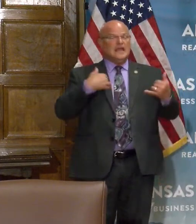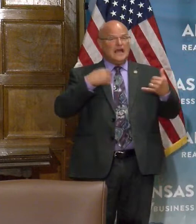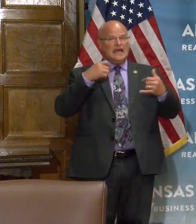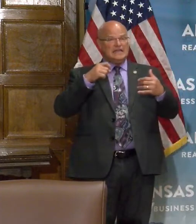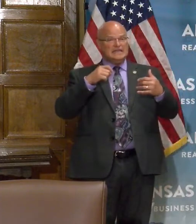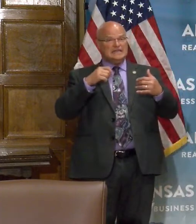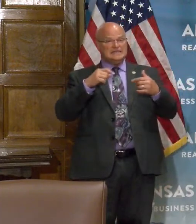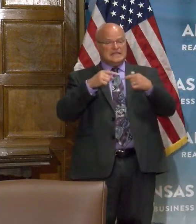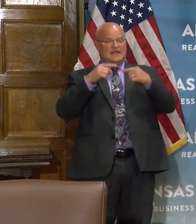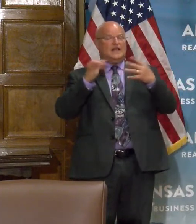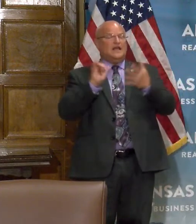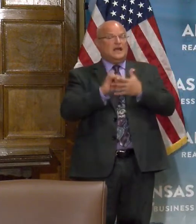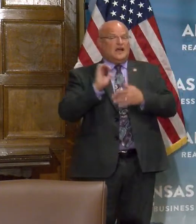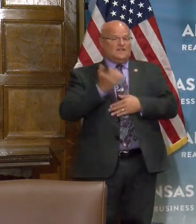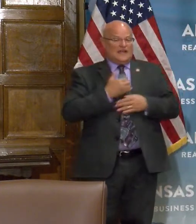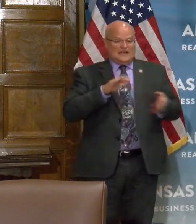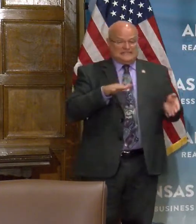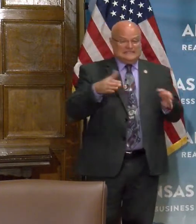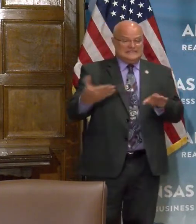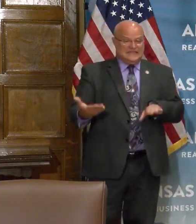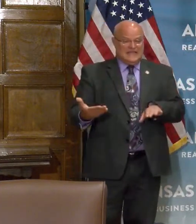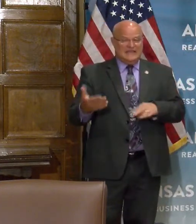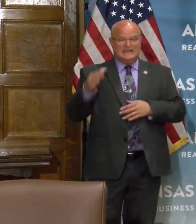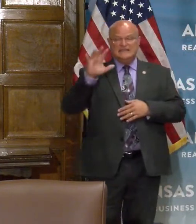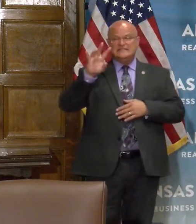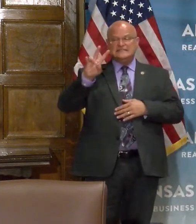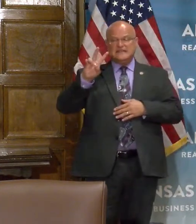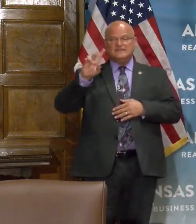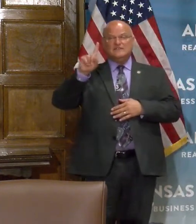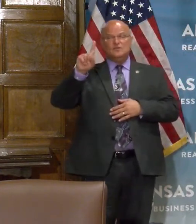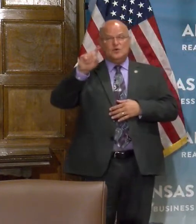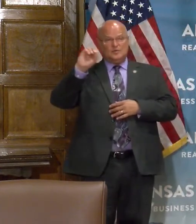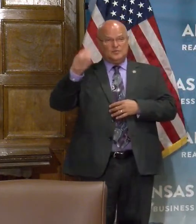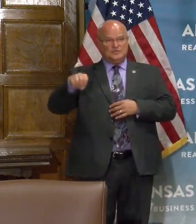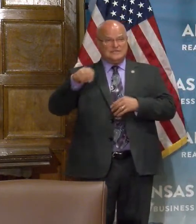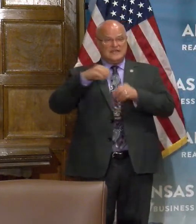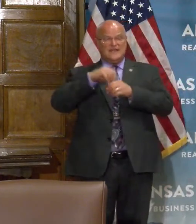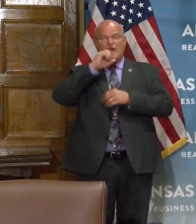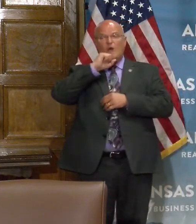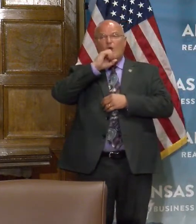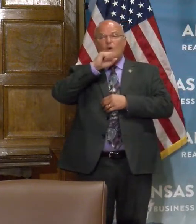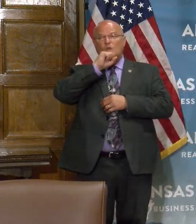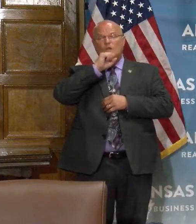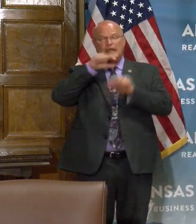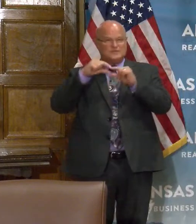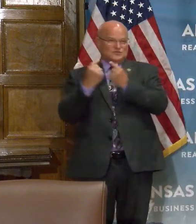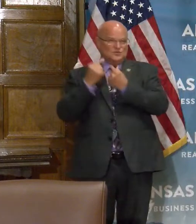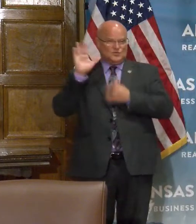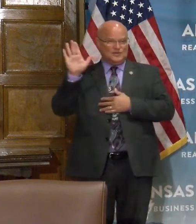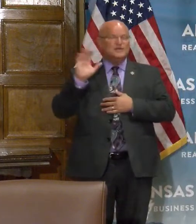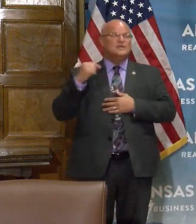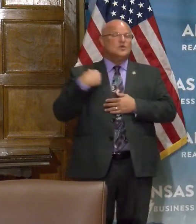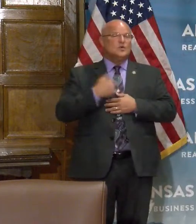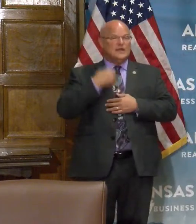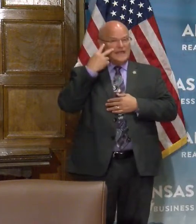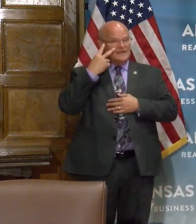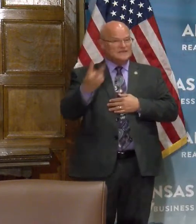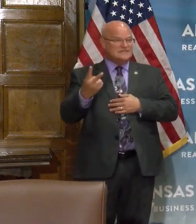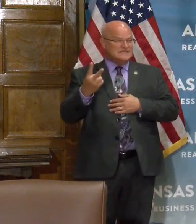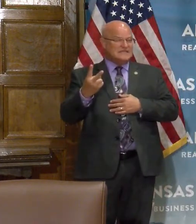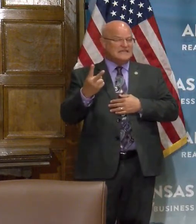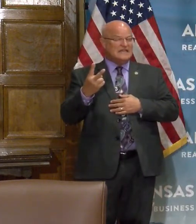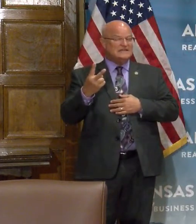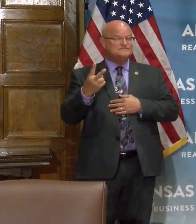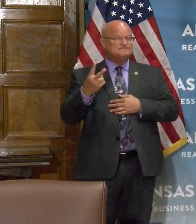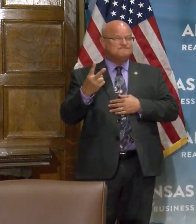to contrast that. Of our deaths, 71% are in that older age group. So we have seen a sort of